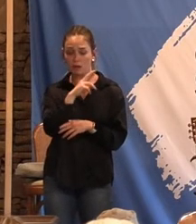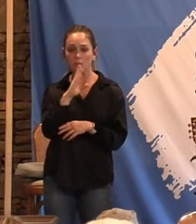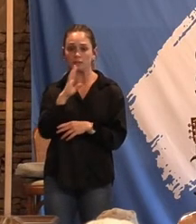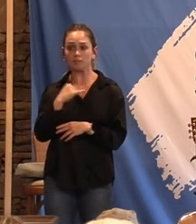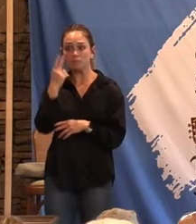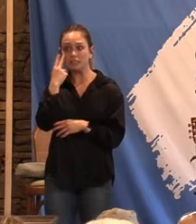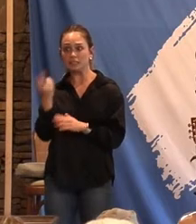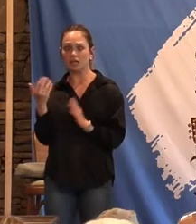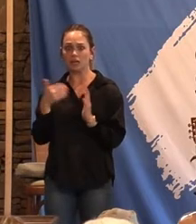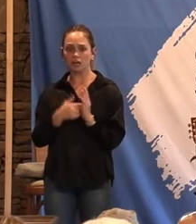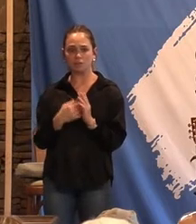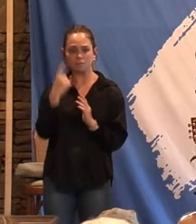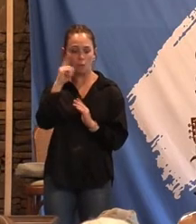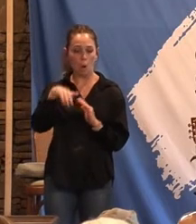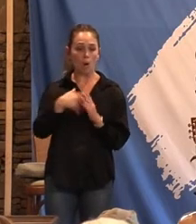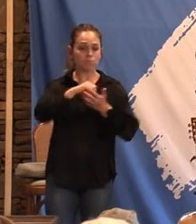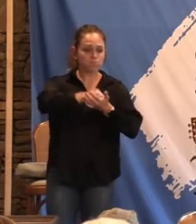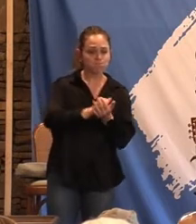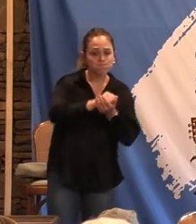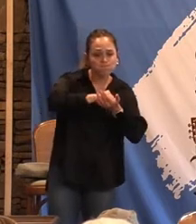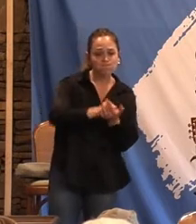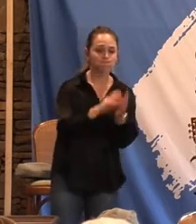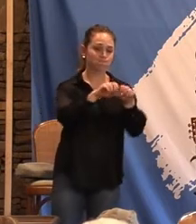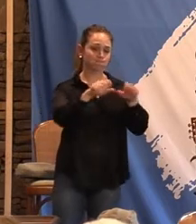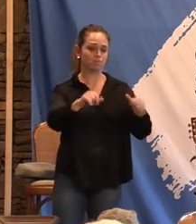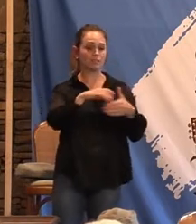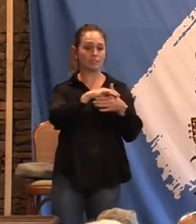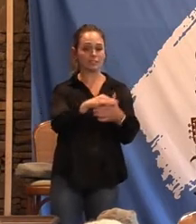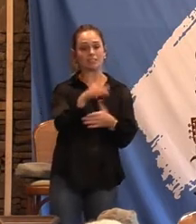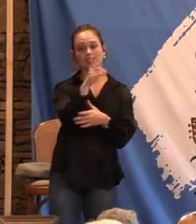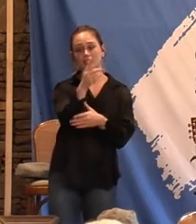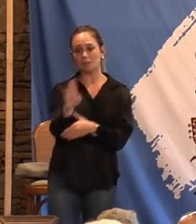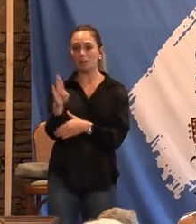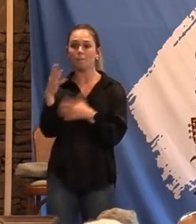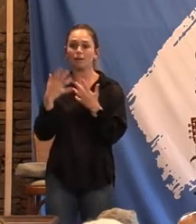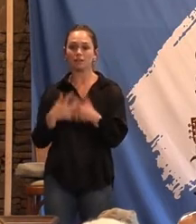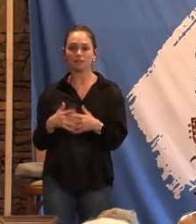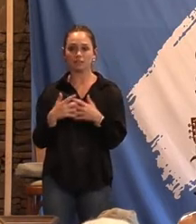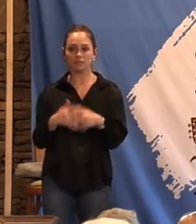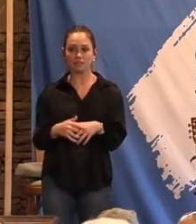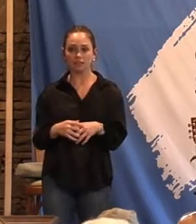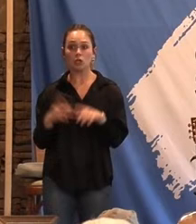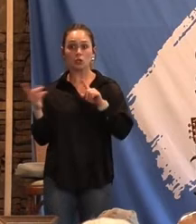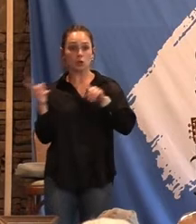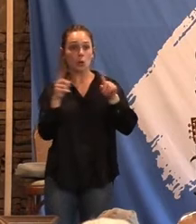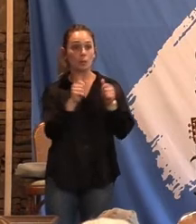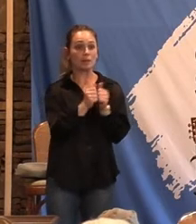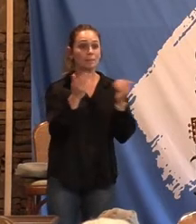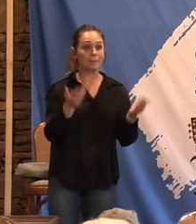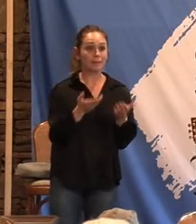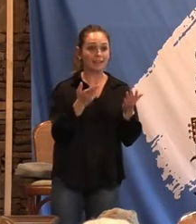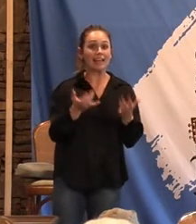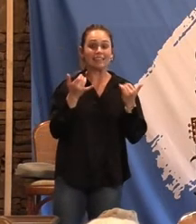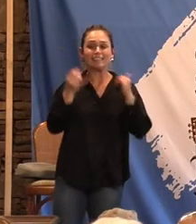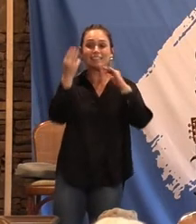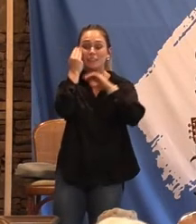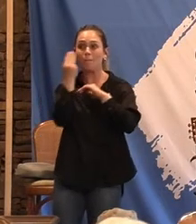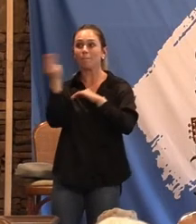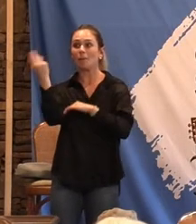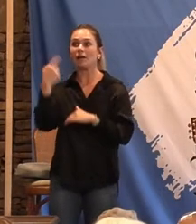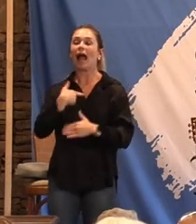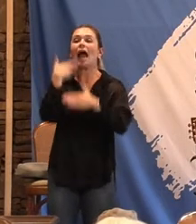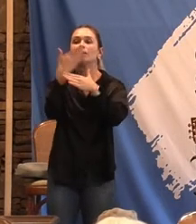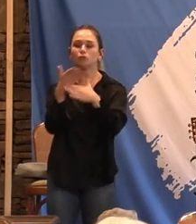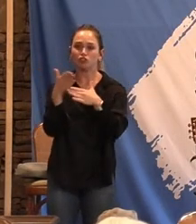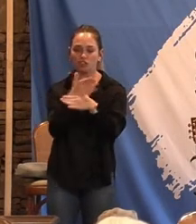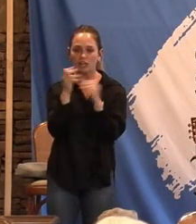be seen, for they'll all be ground to sausage meat in Dunderbeck's machine. Go with me here. This is a memory I am